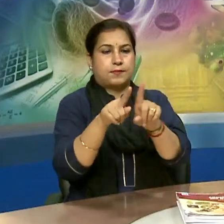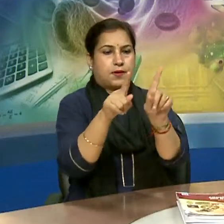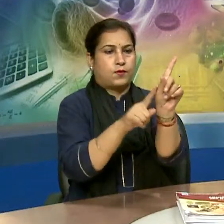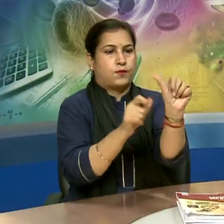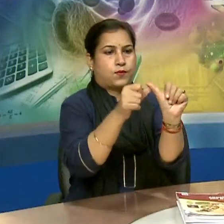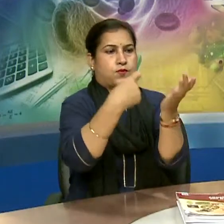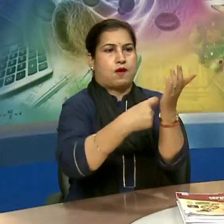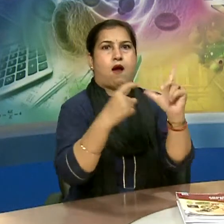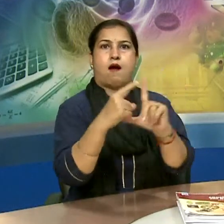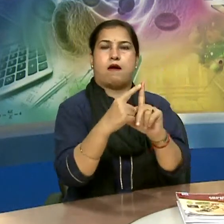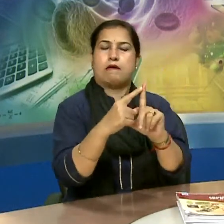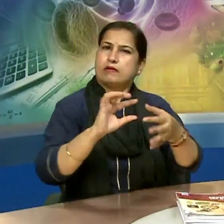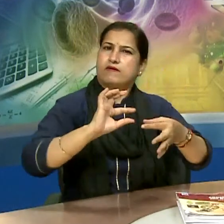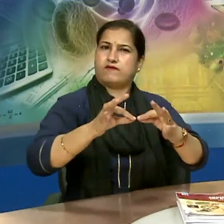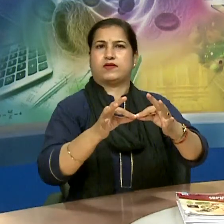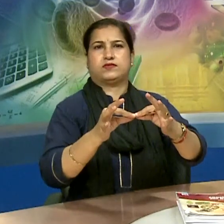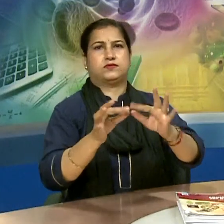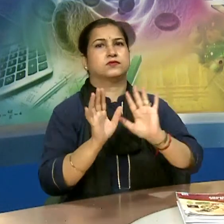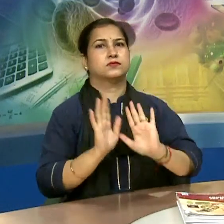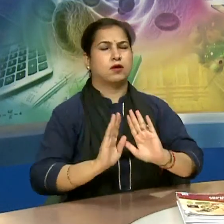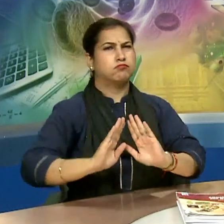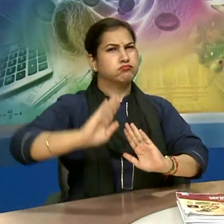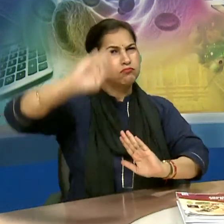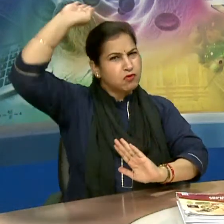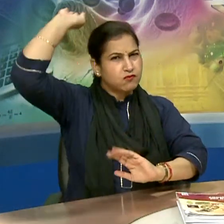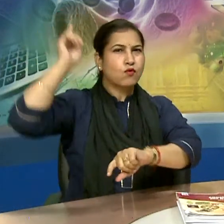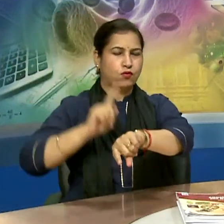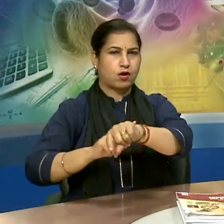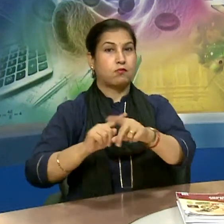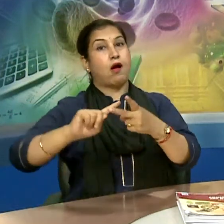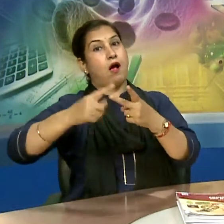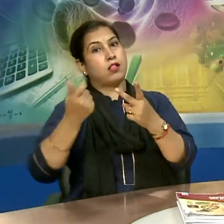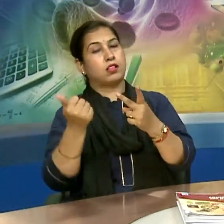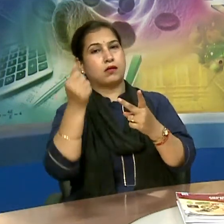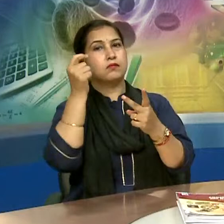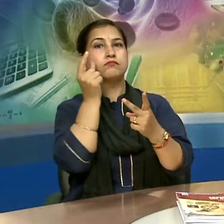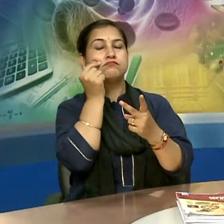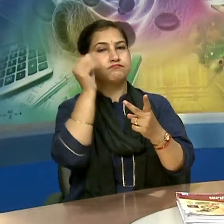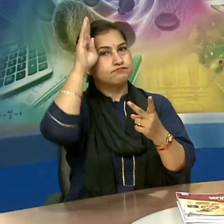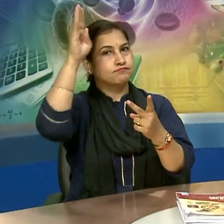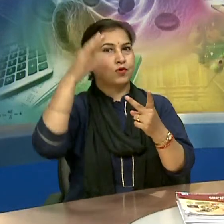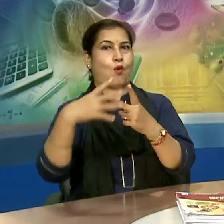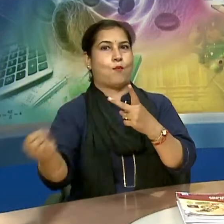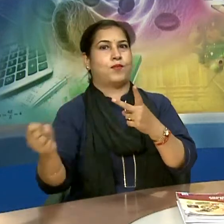thumb on outstretched arm.